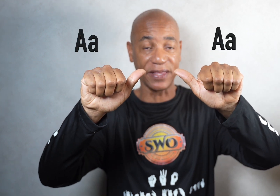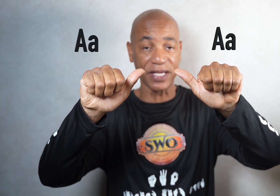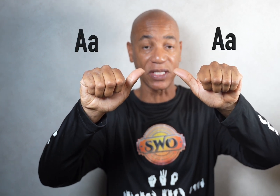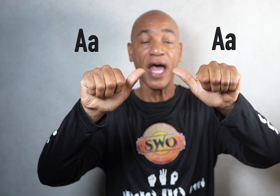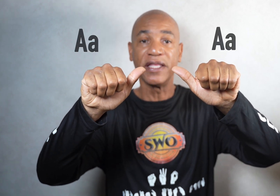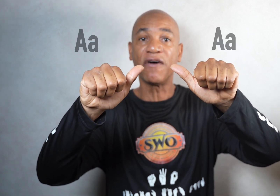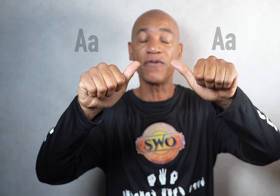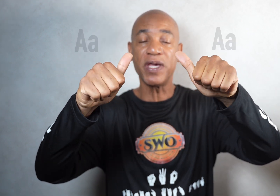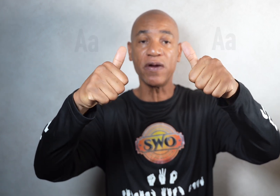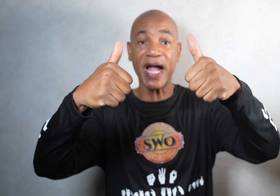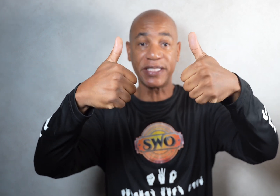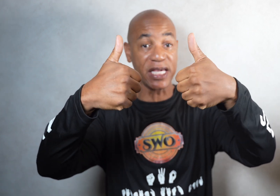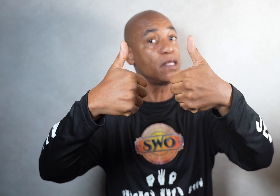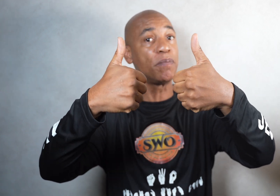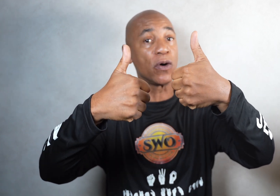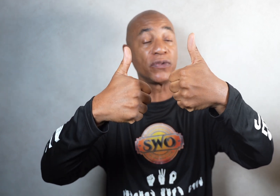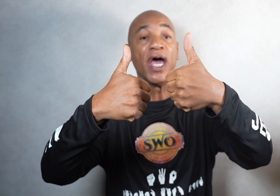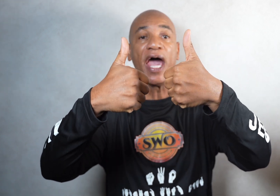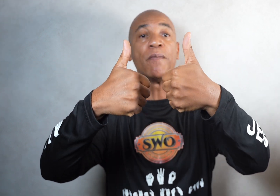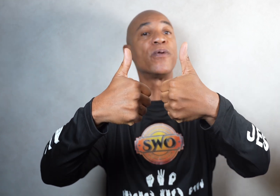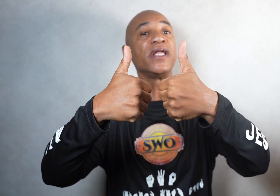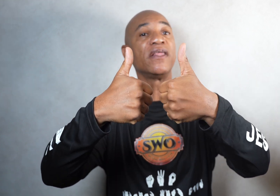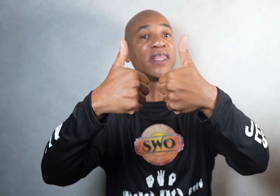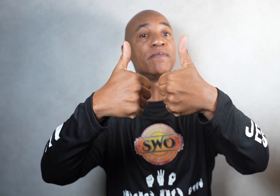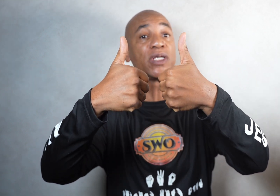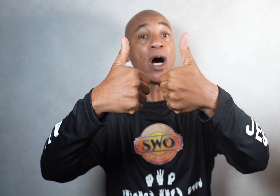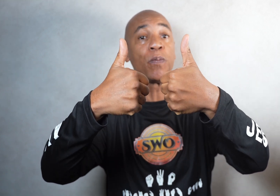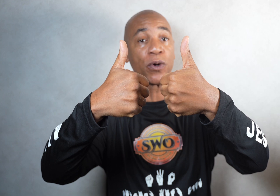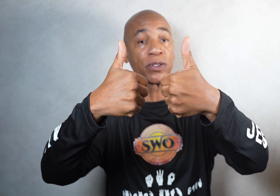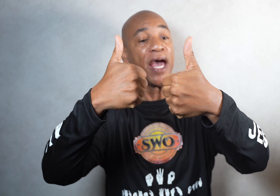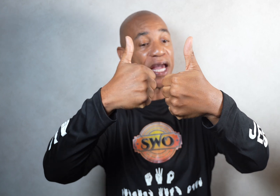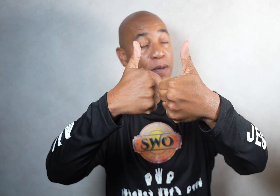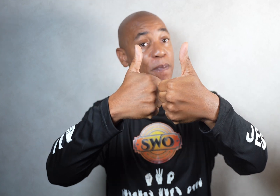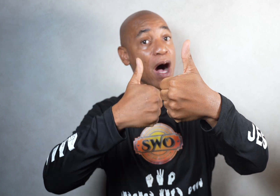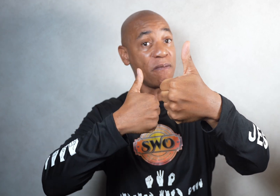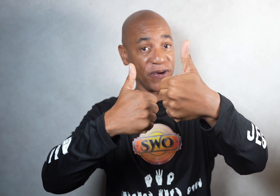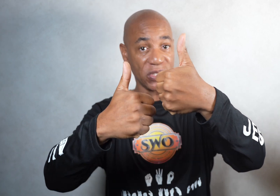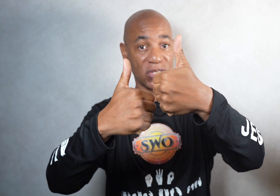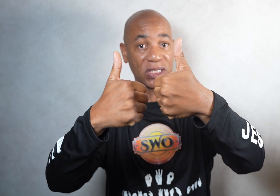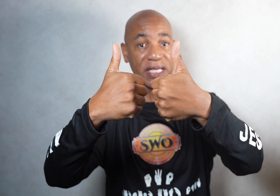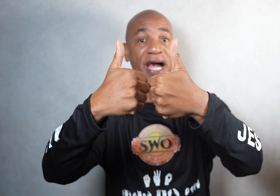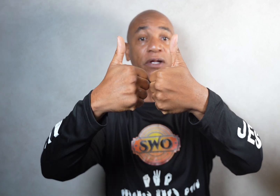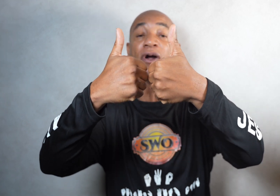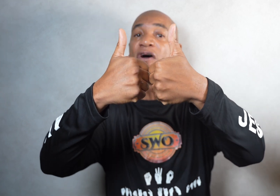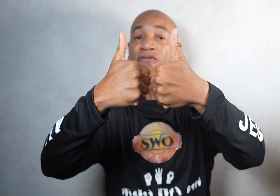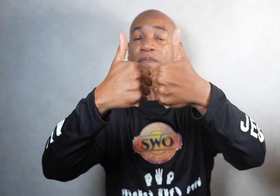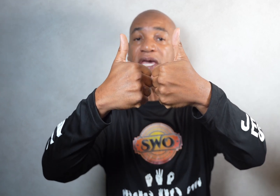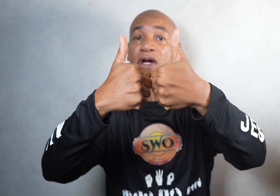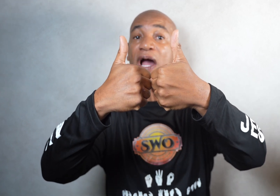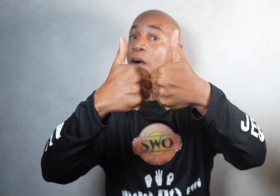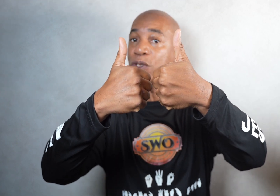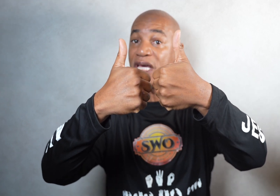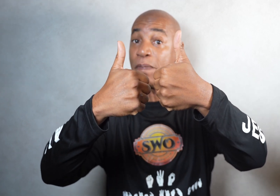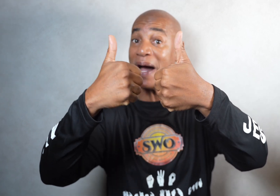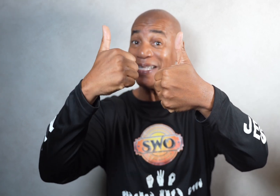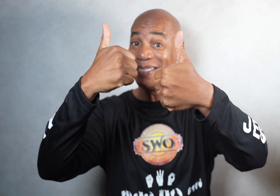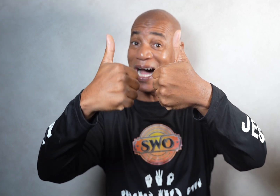this. Now from here, I take them both and bring the thumbs upward and the palm faces the signer. From here, I will take my